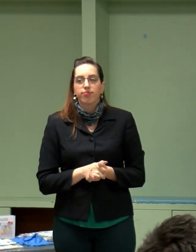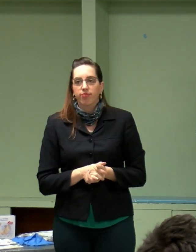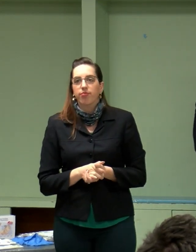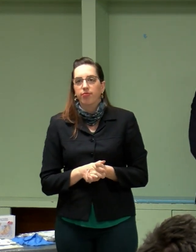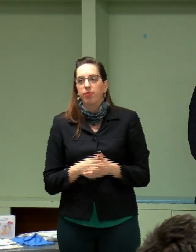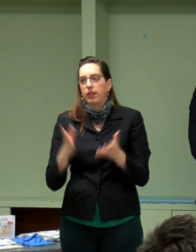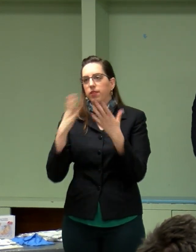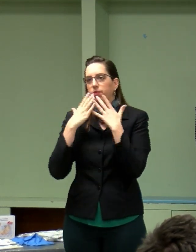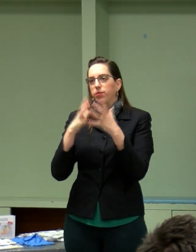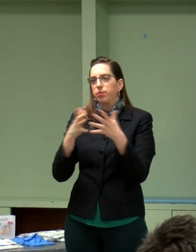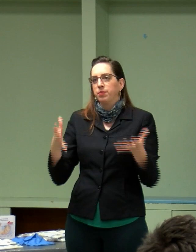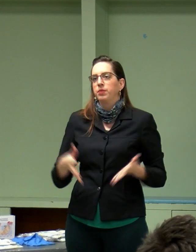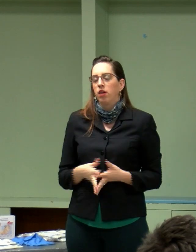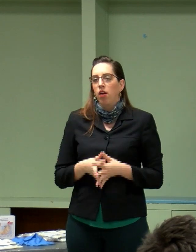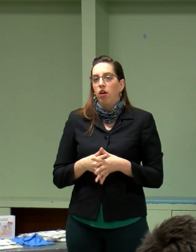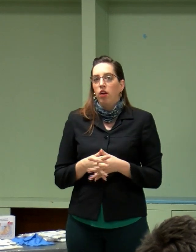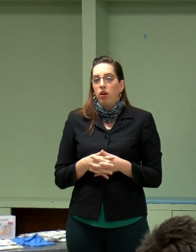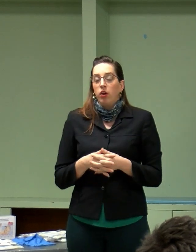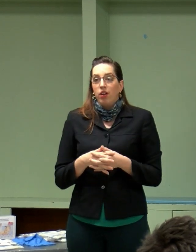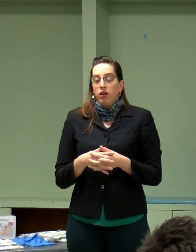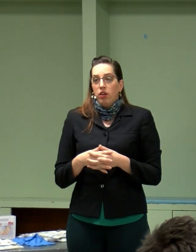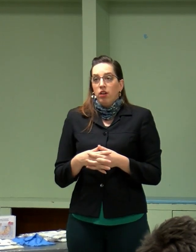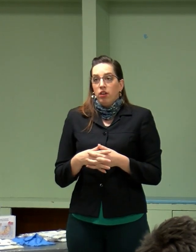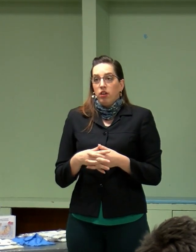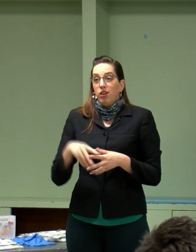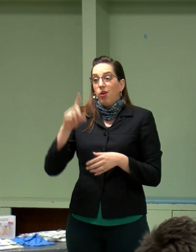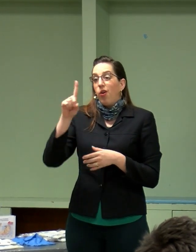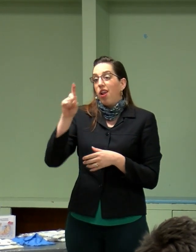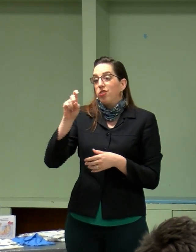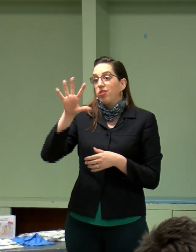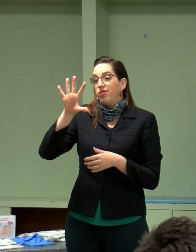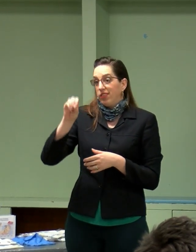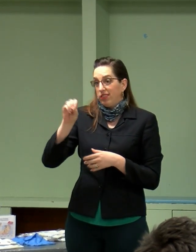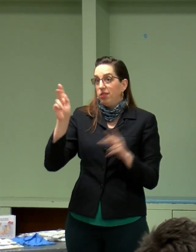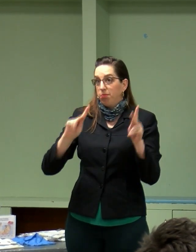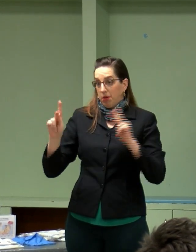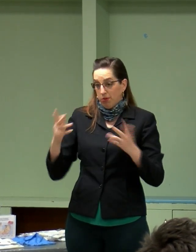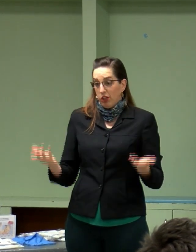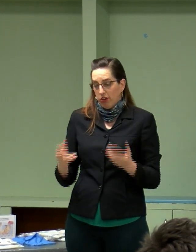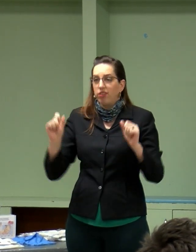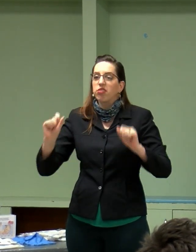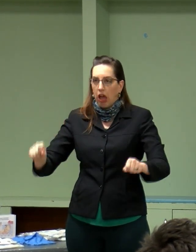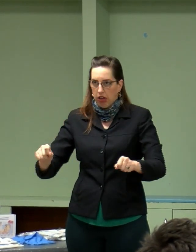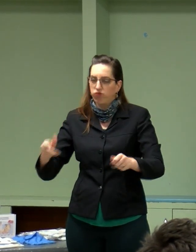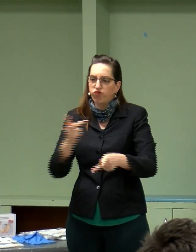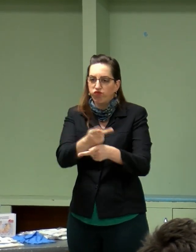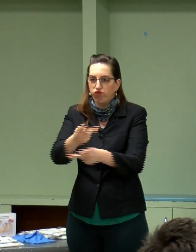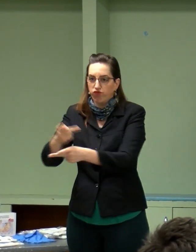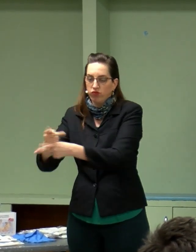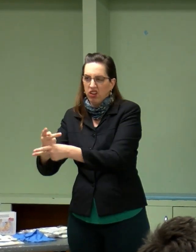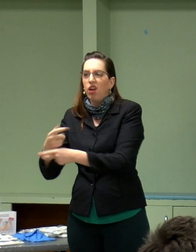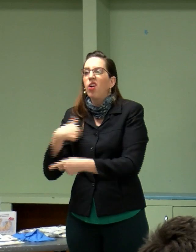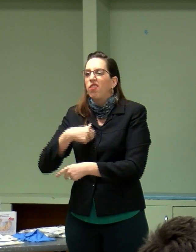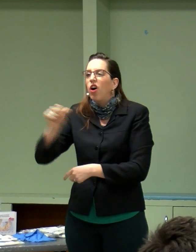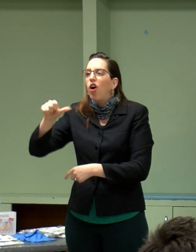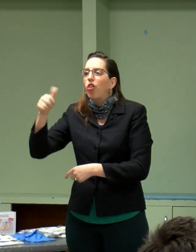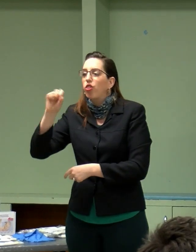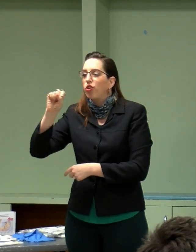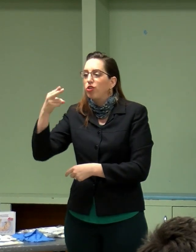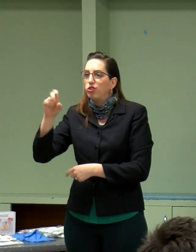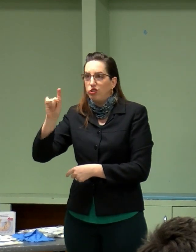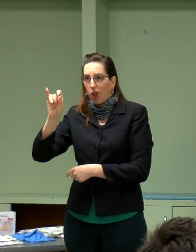Thank you so very much. Look, with a capacity for 150 individuals, we are currently working with other shelters to